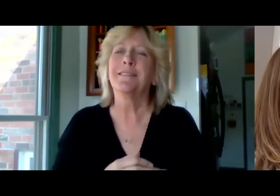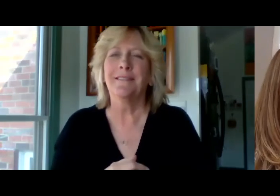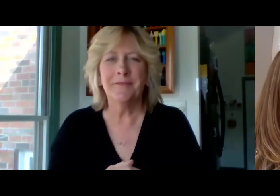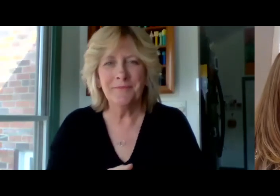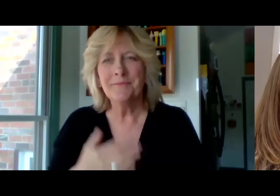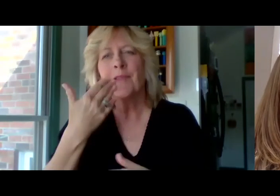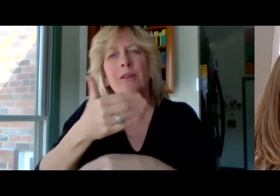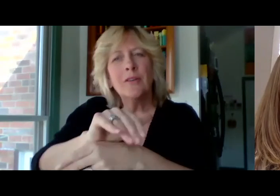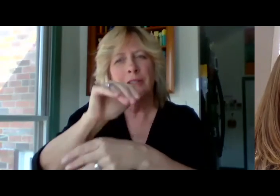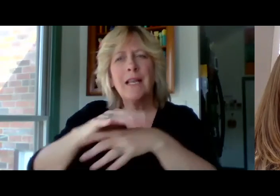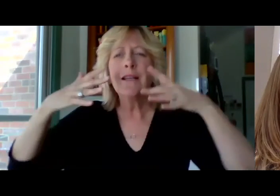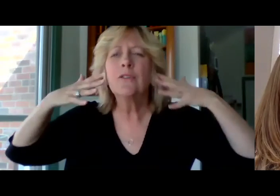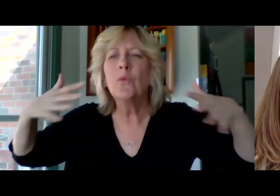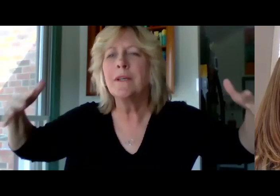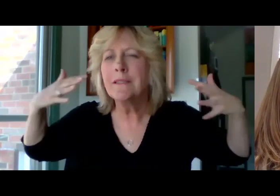Good night, noises